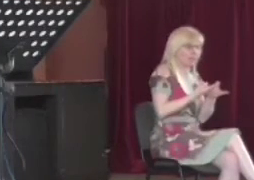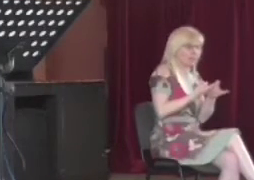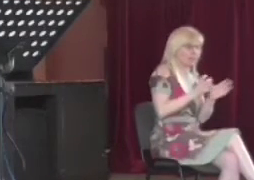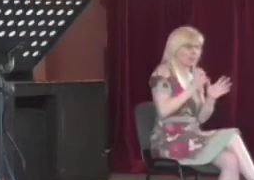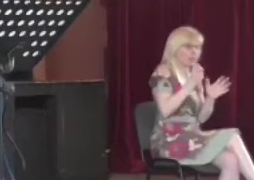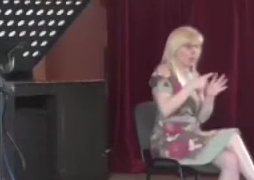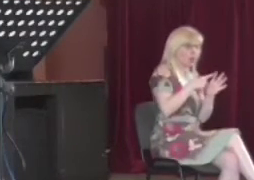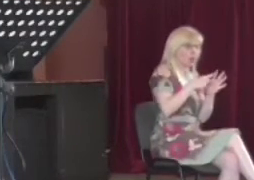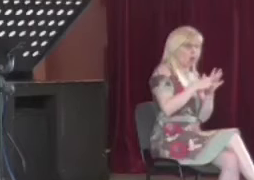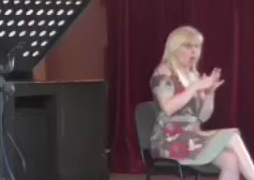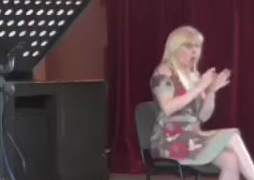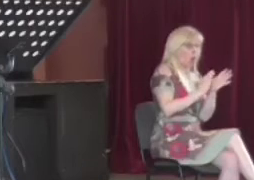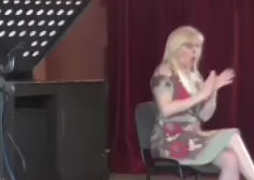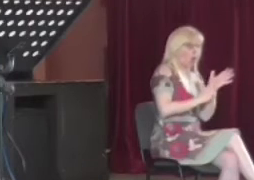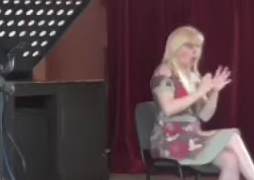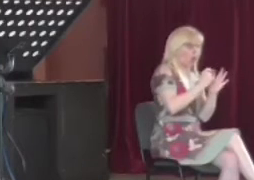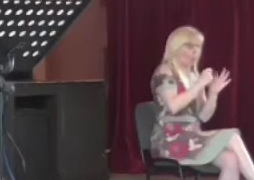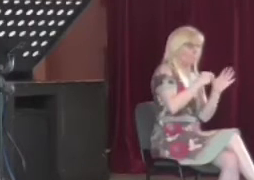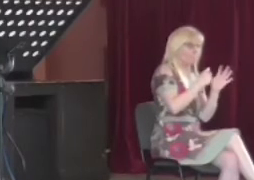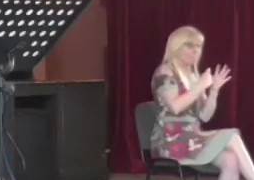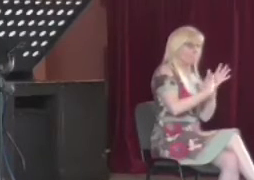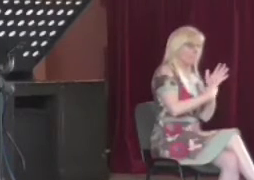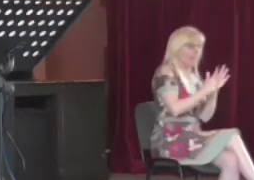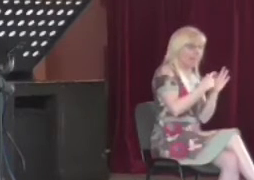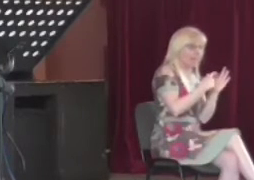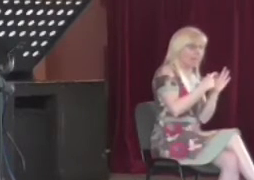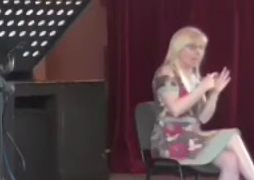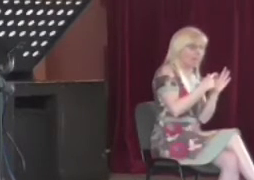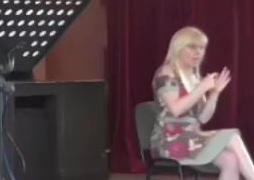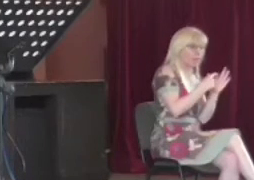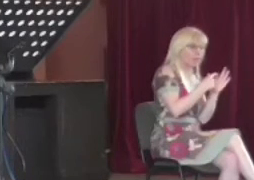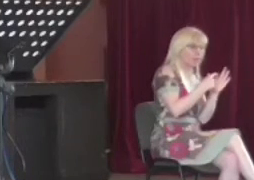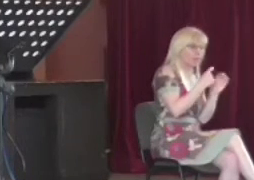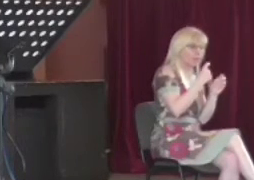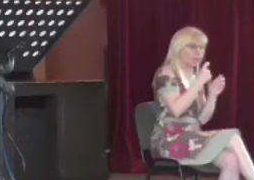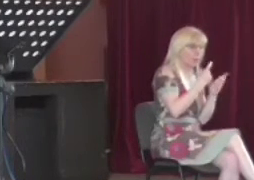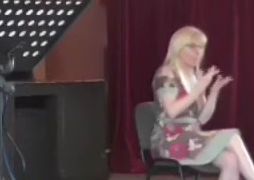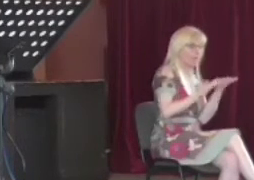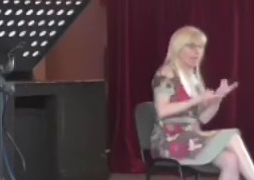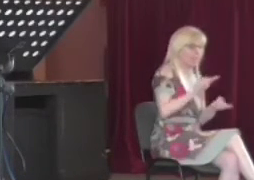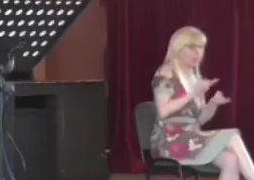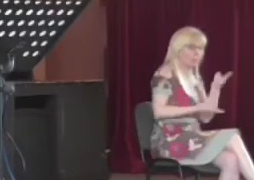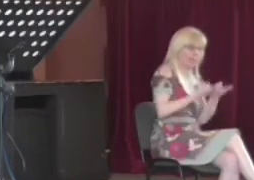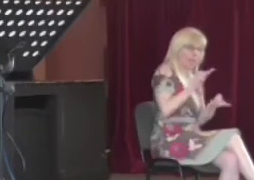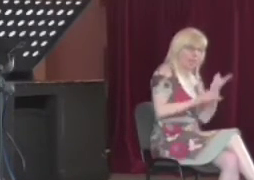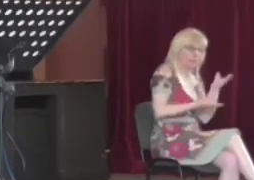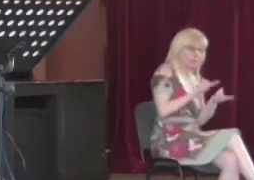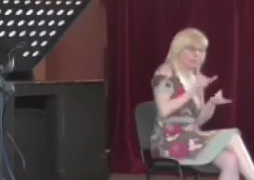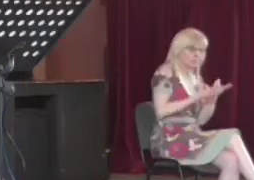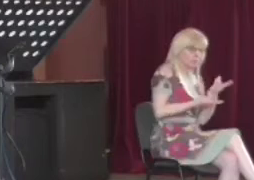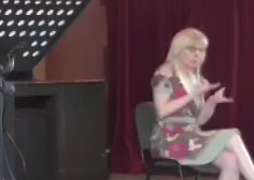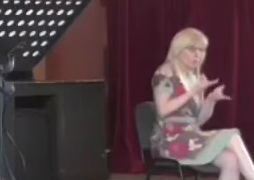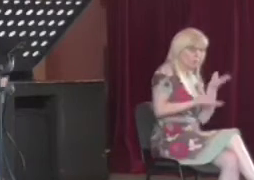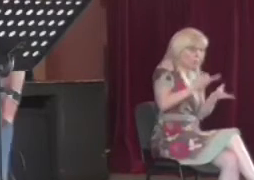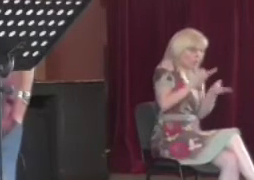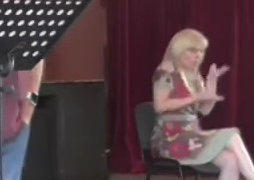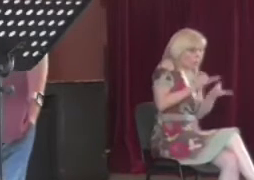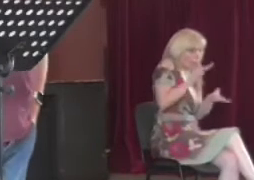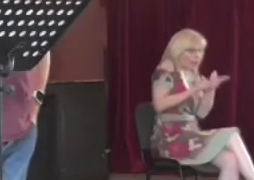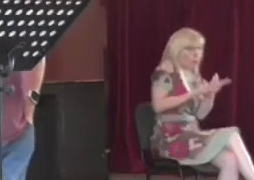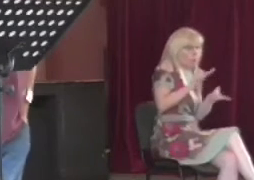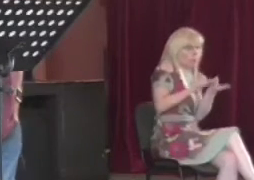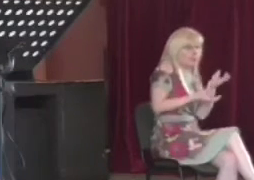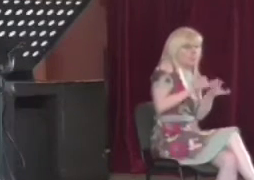Alexa. I love Apple stuff. I love all sorts of great things. But they count as nothing compared